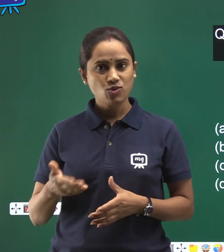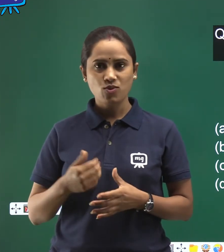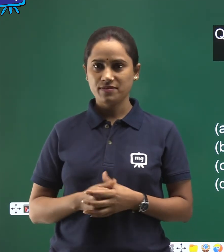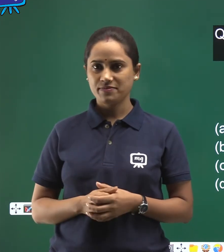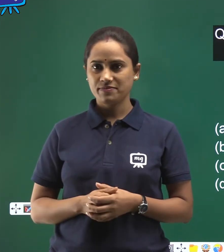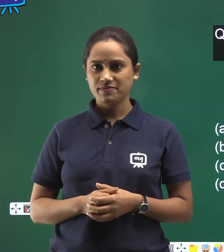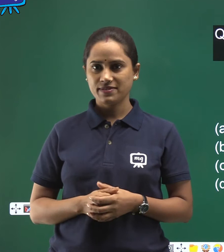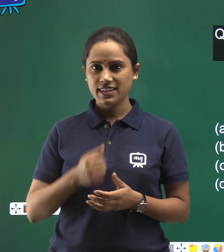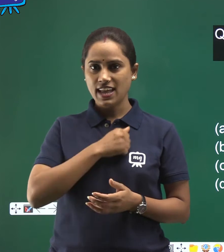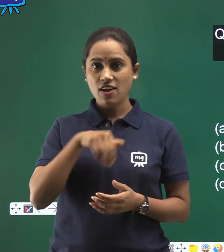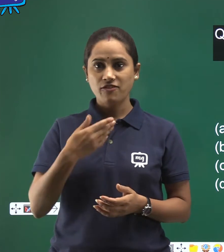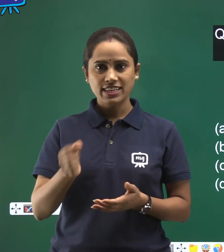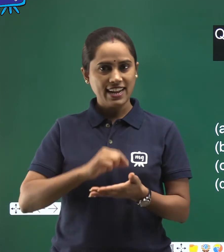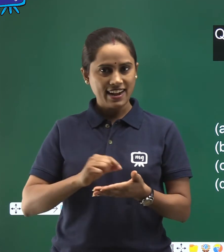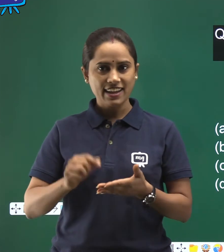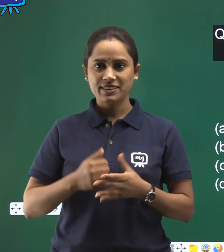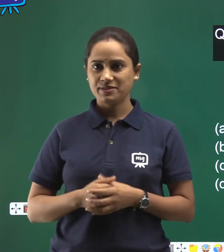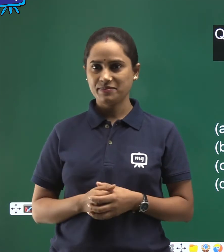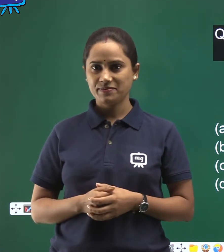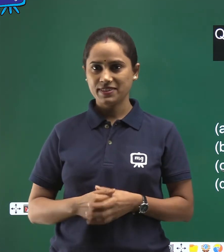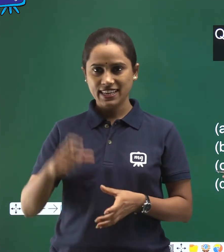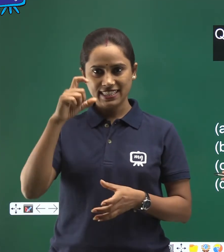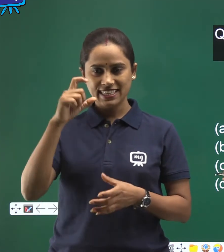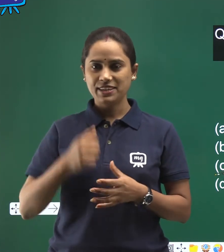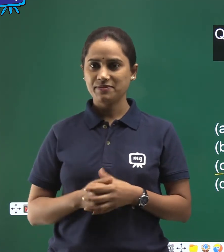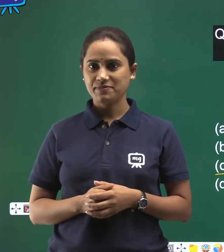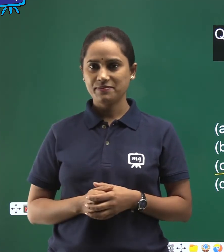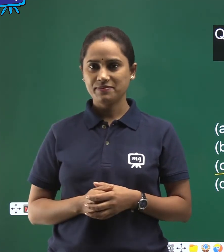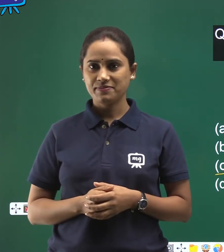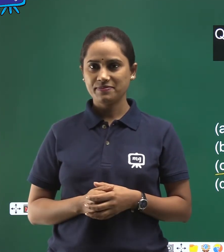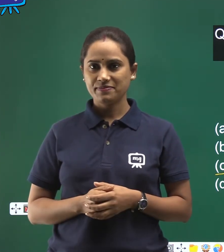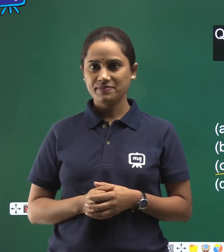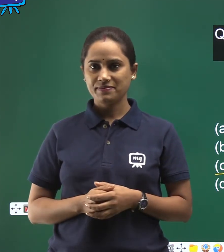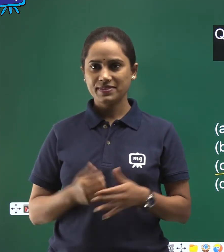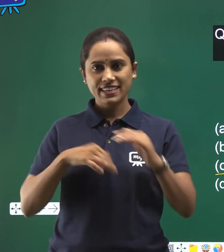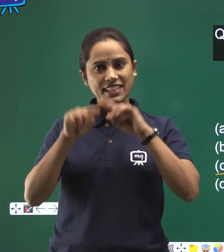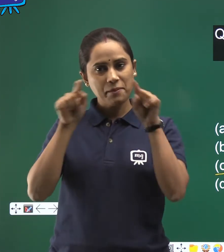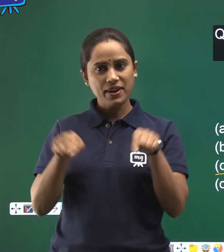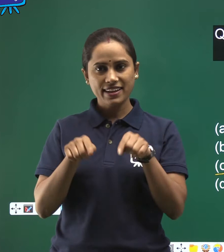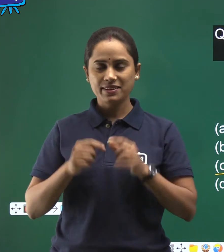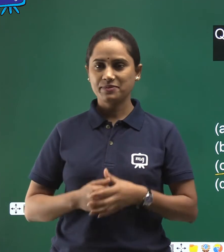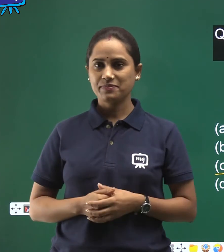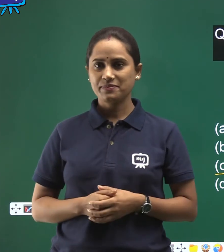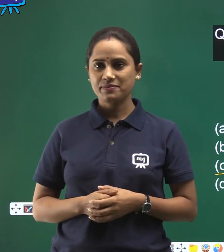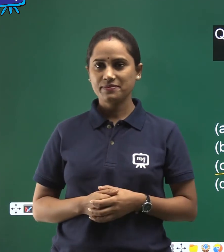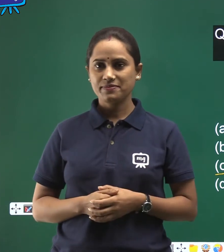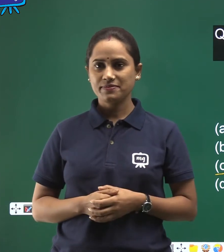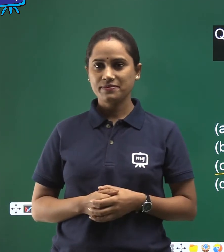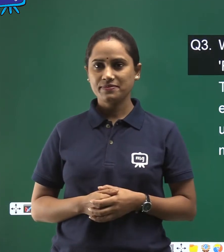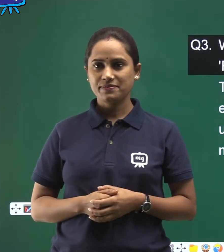So we shall write C in the bracket.